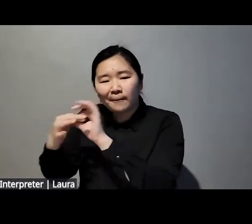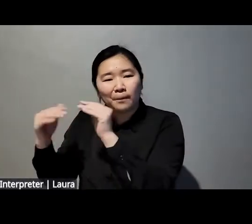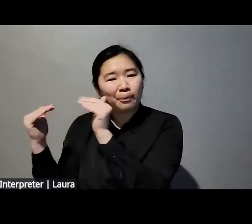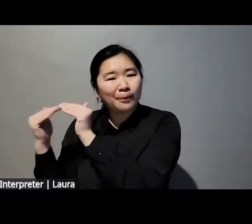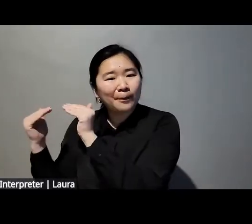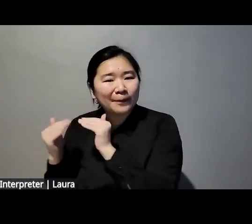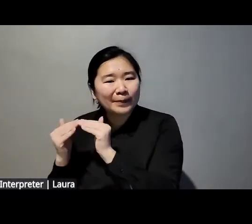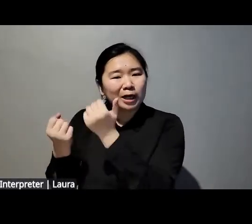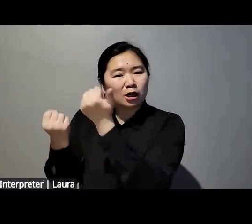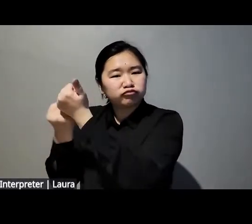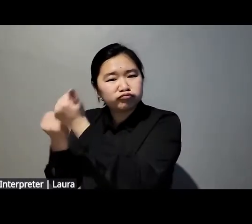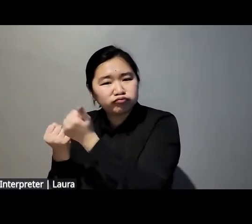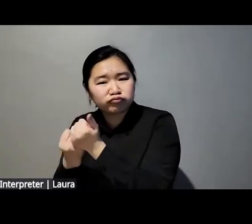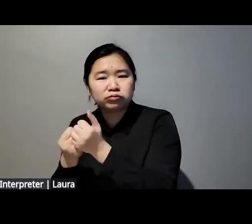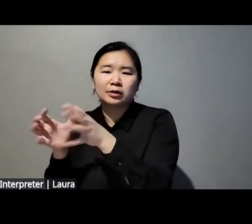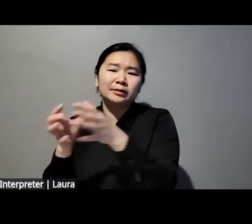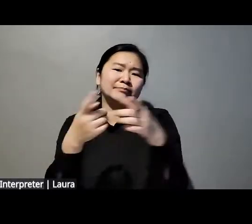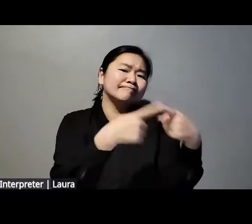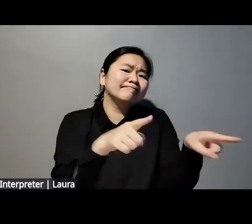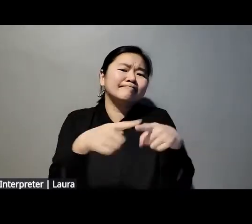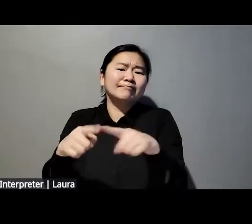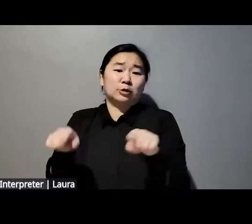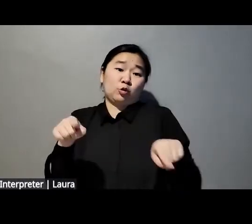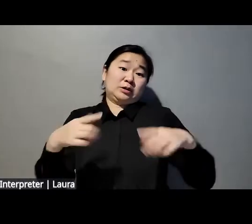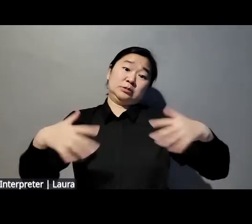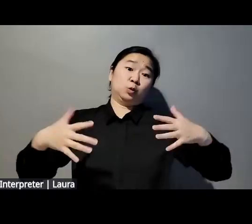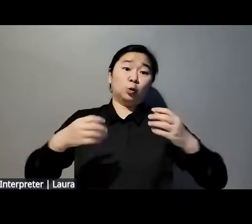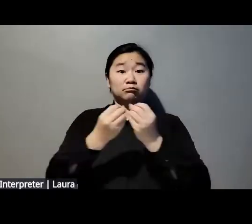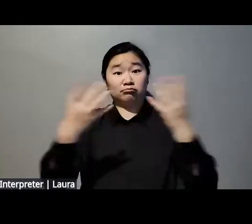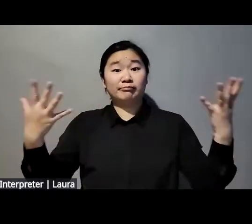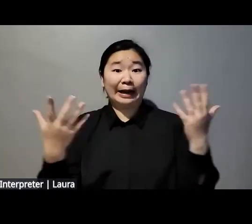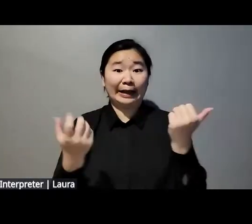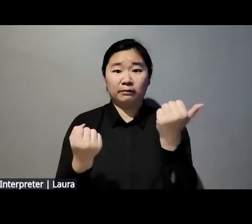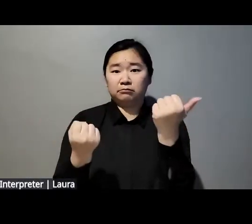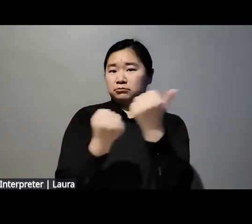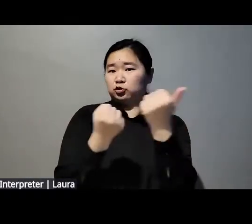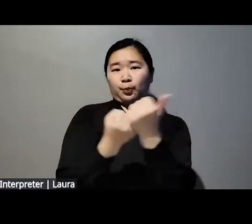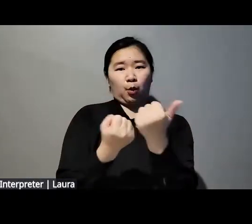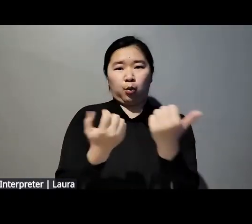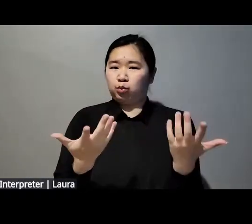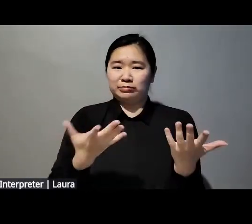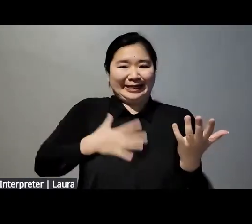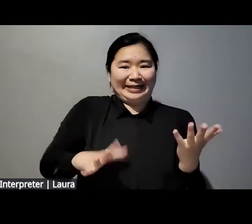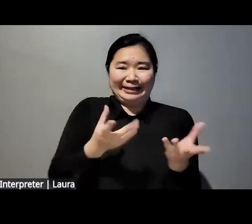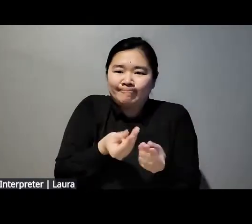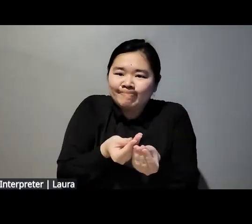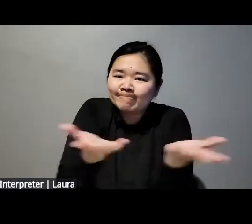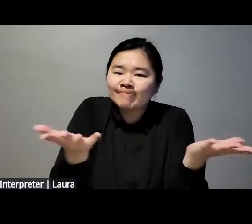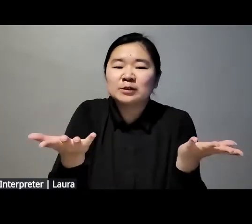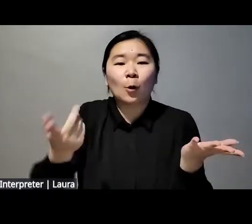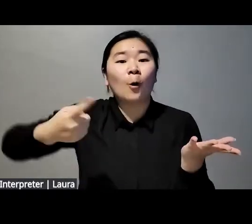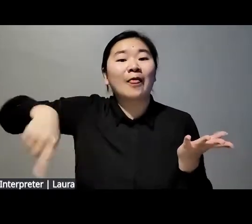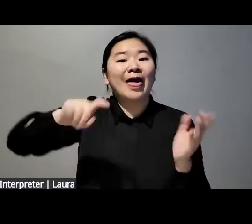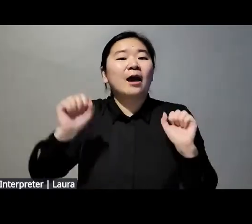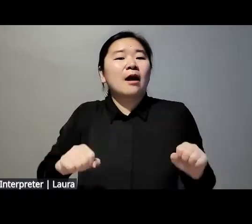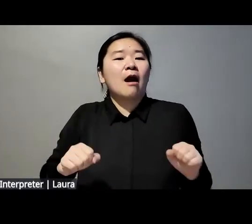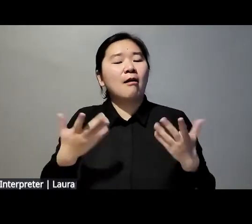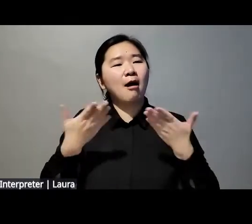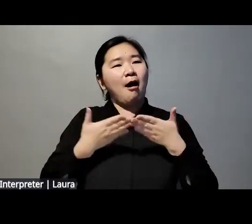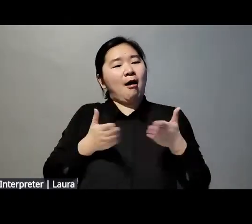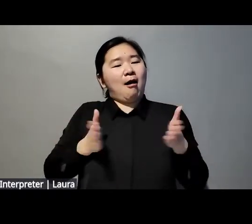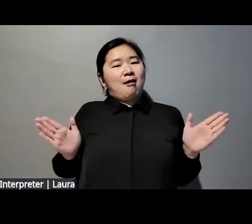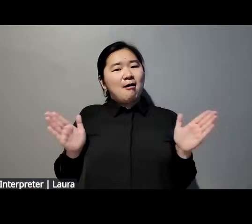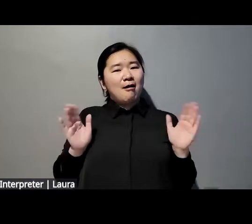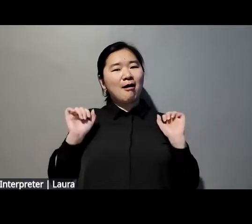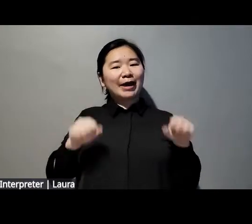play a control role in capacity building and feeling of self-esteem. There is a need of supporting people